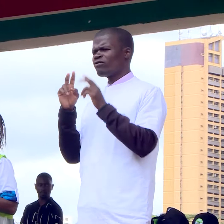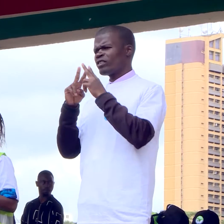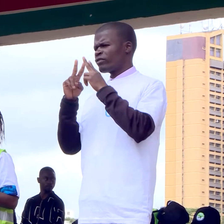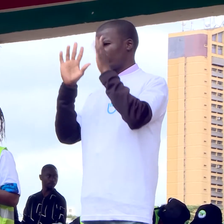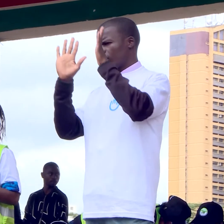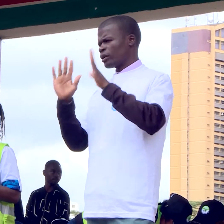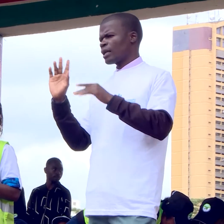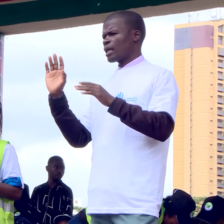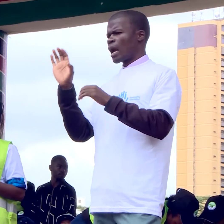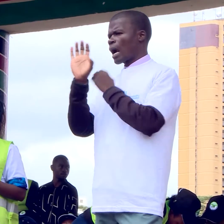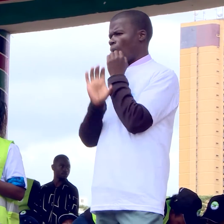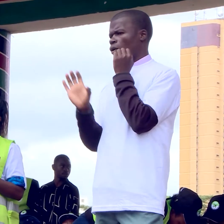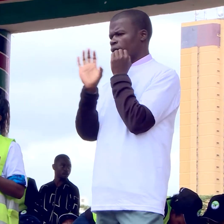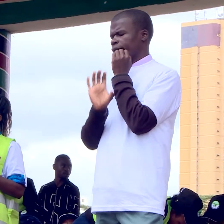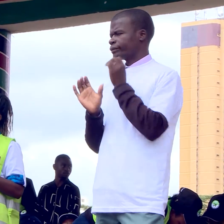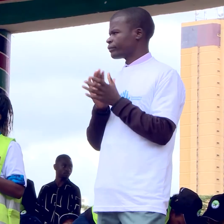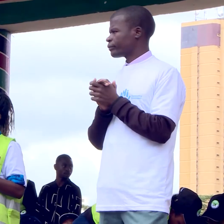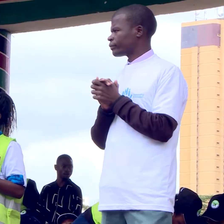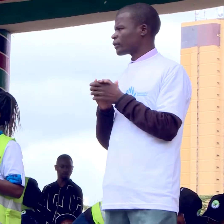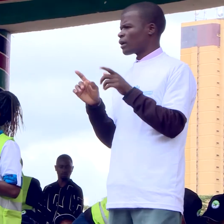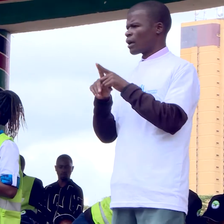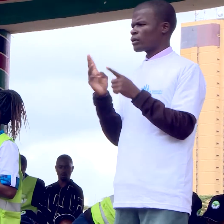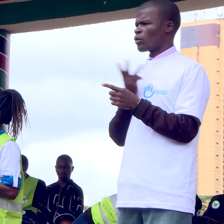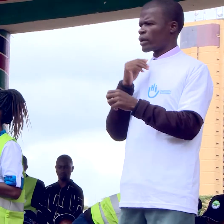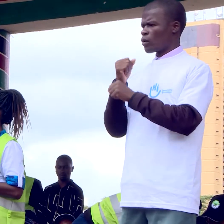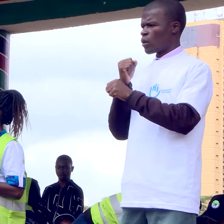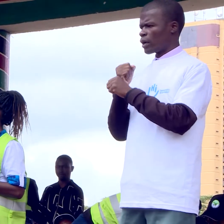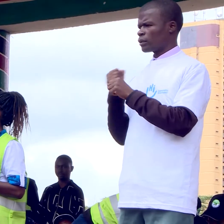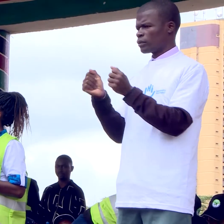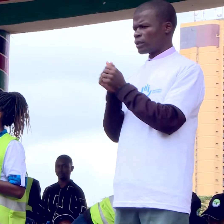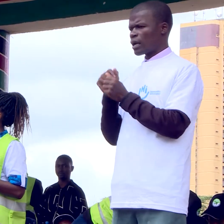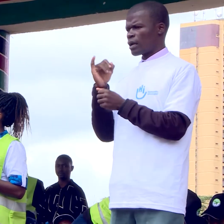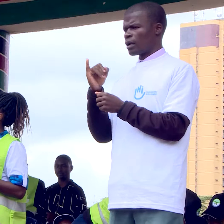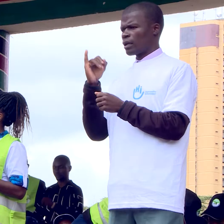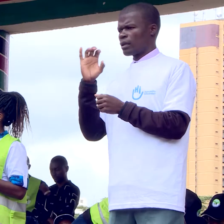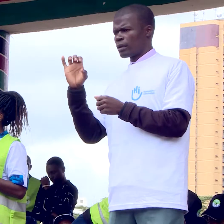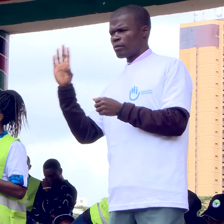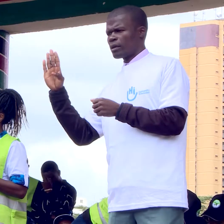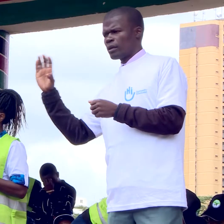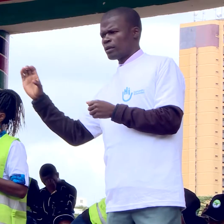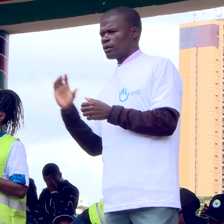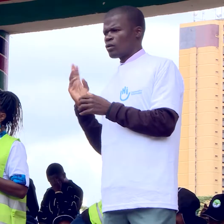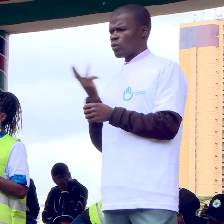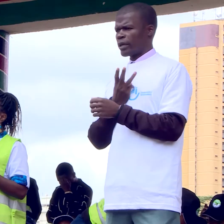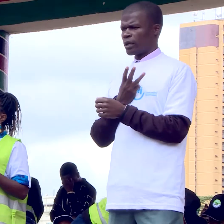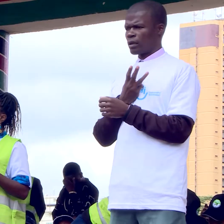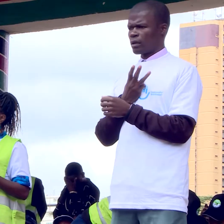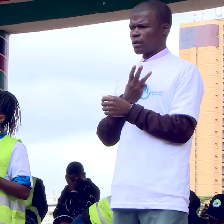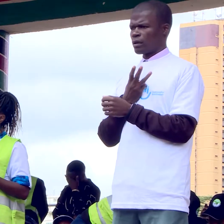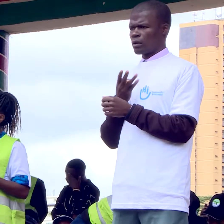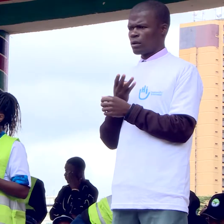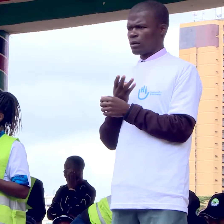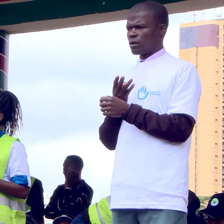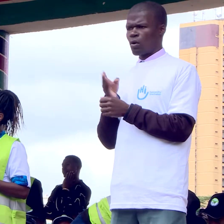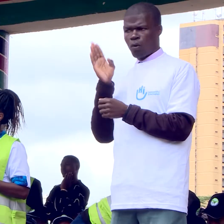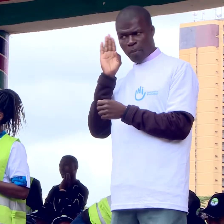as a country, and as we have worked with IEBC, to ensure that we honor and we